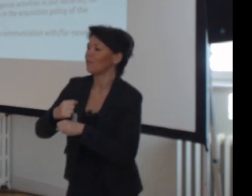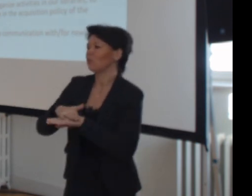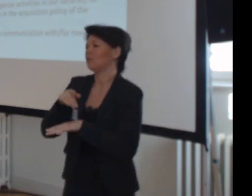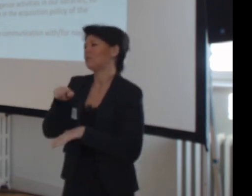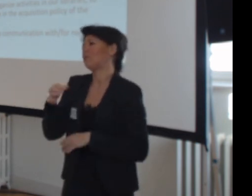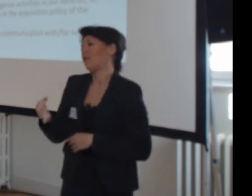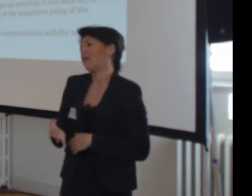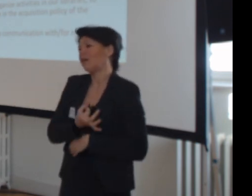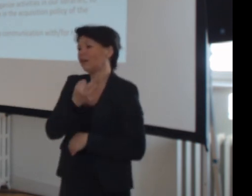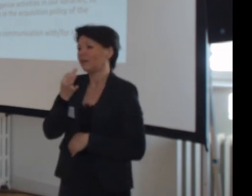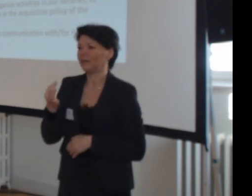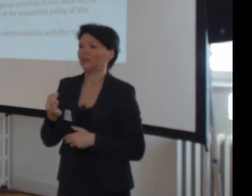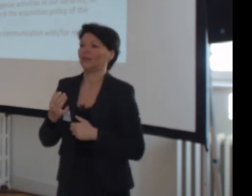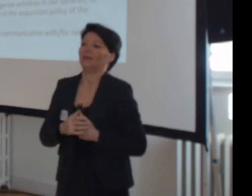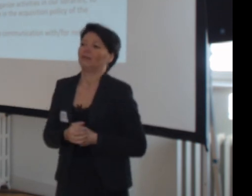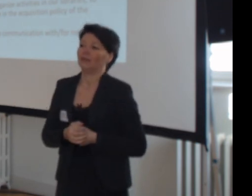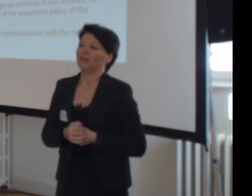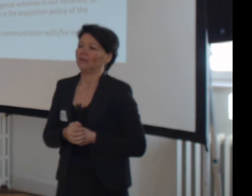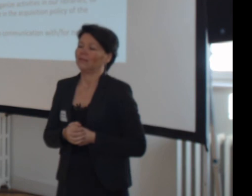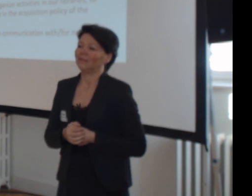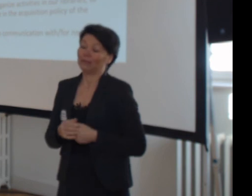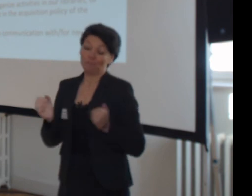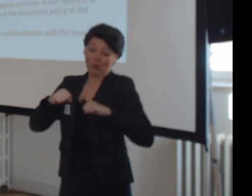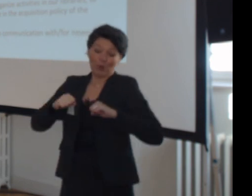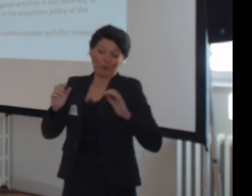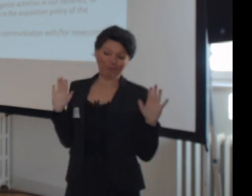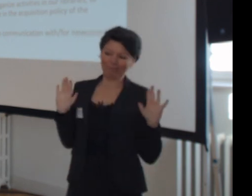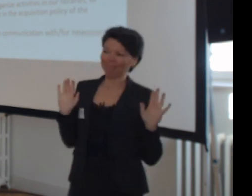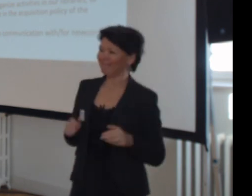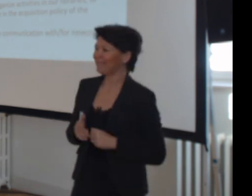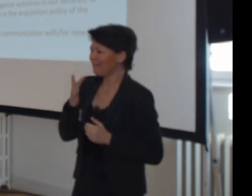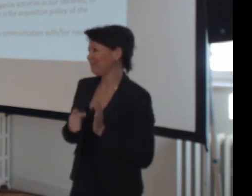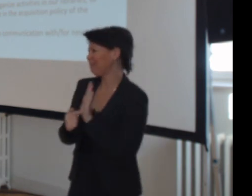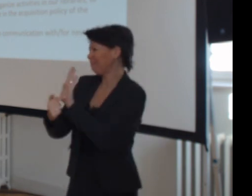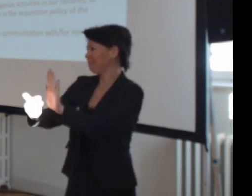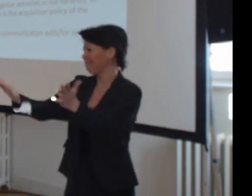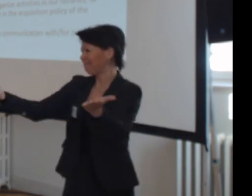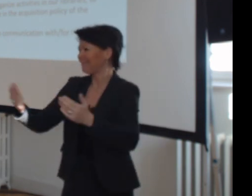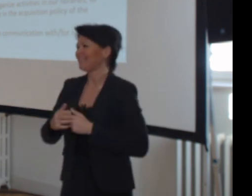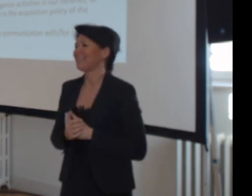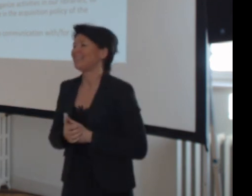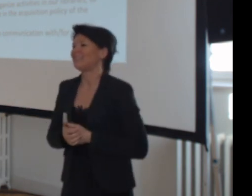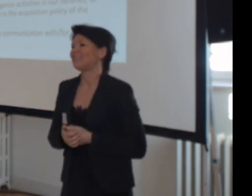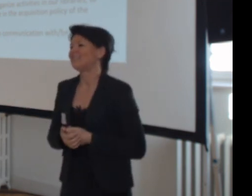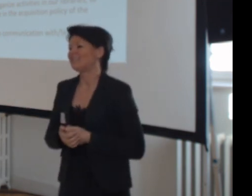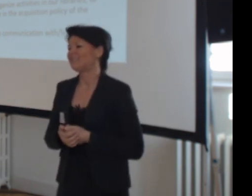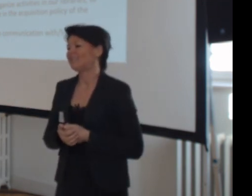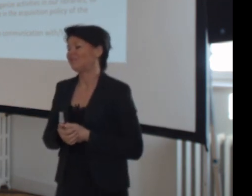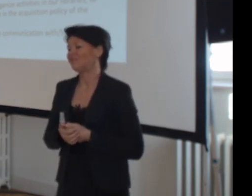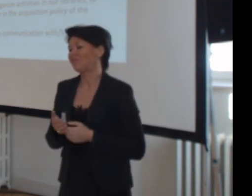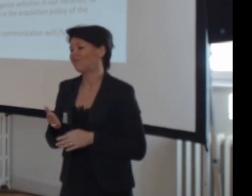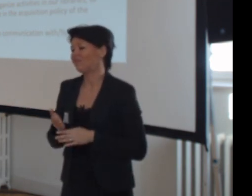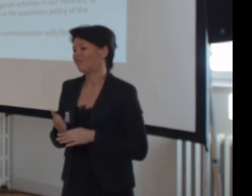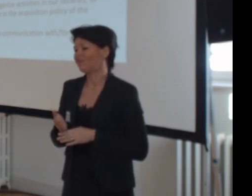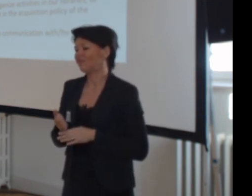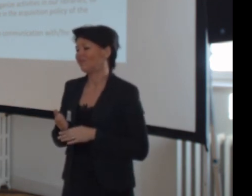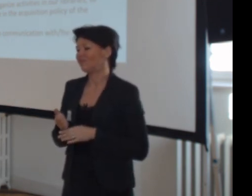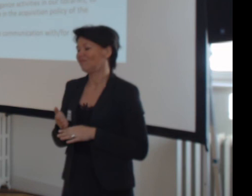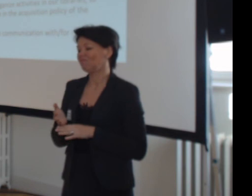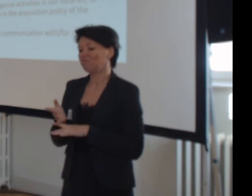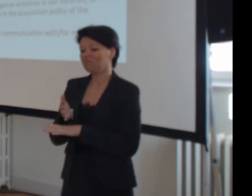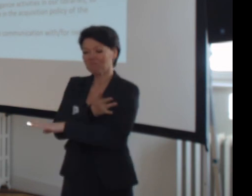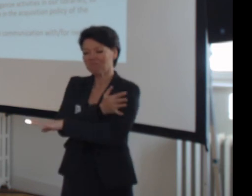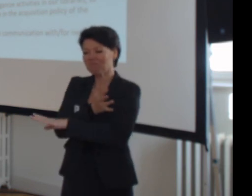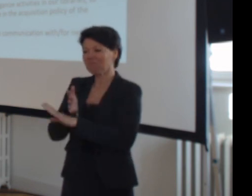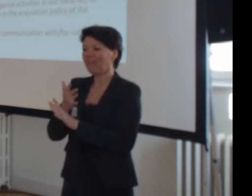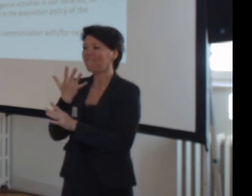Yeah, this is actually, this is the conclusion I want to present to you. During these previous 4 to 5